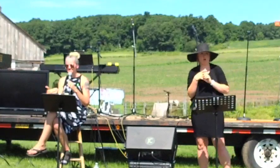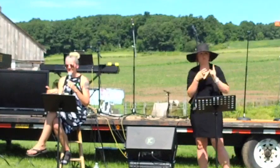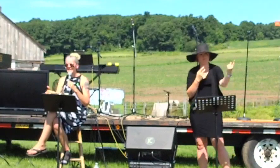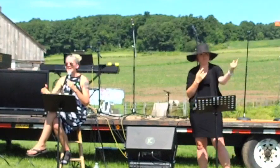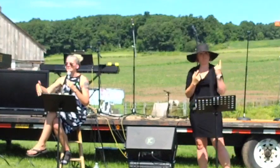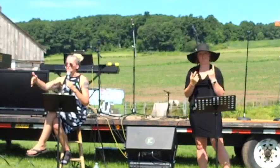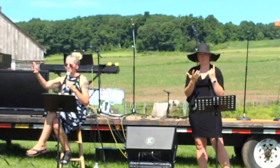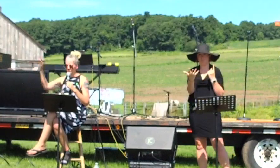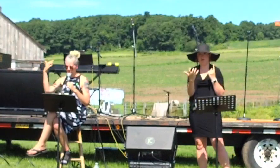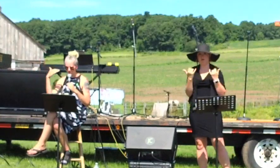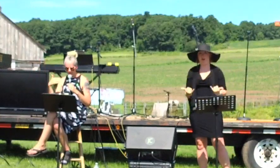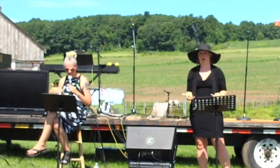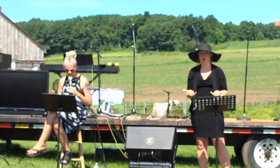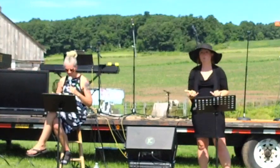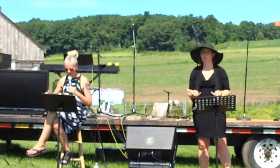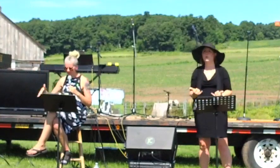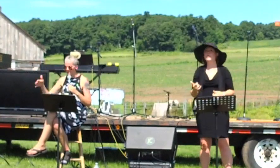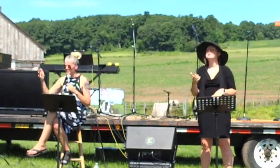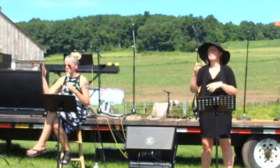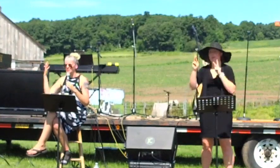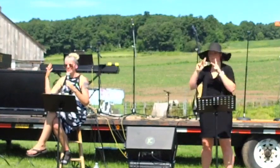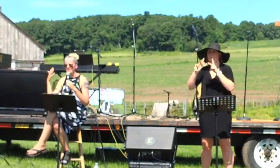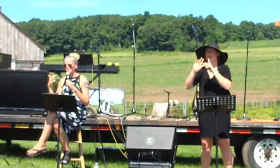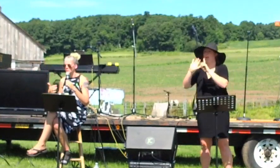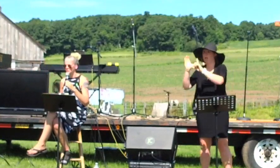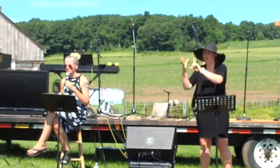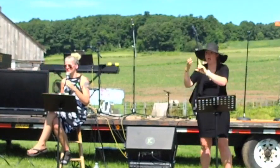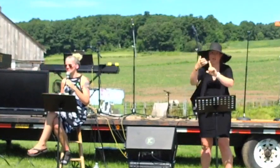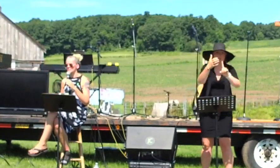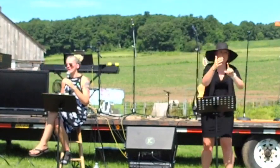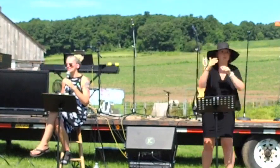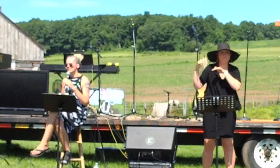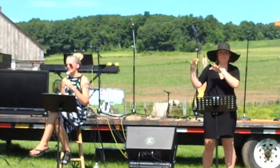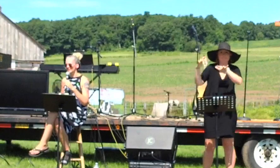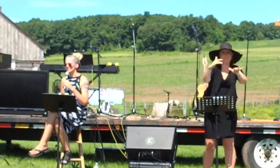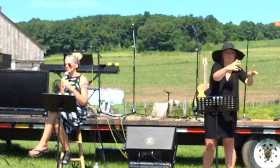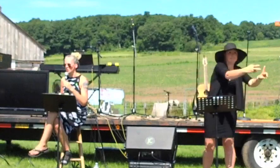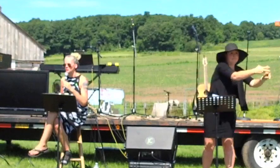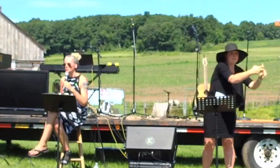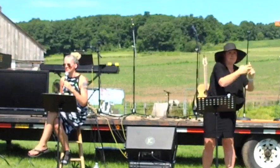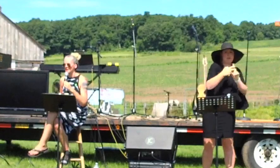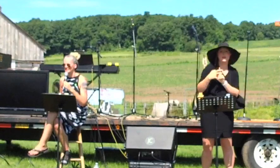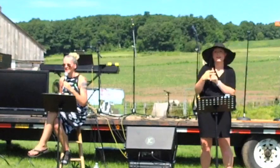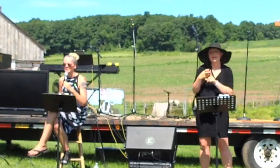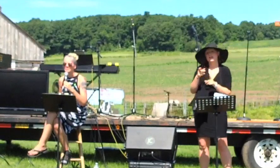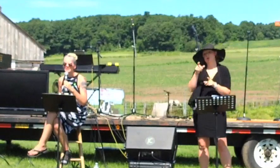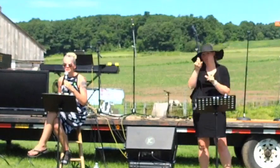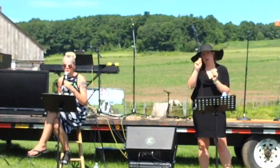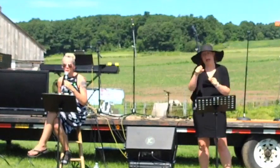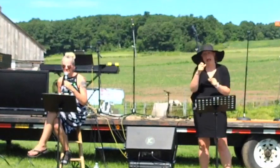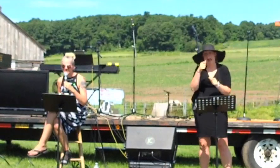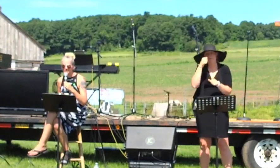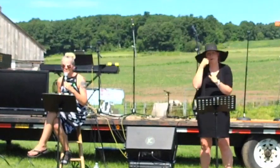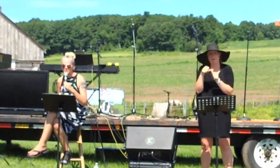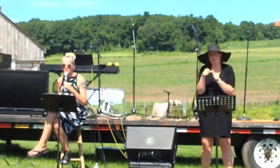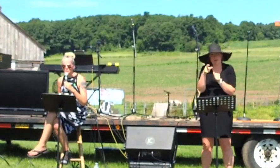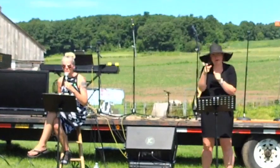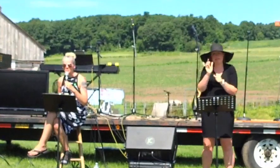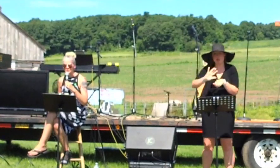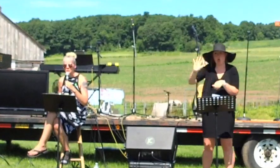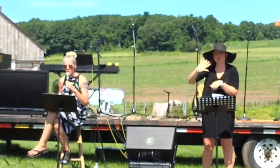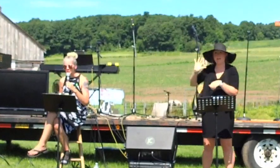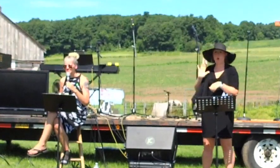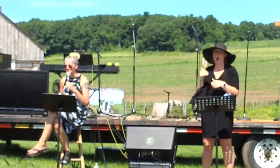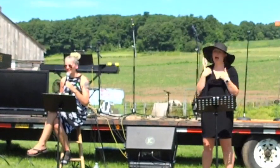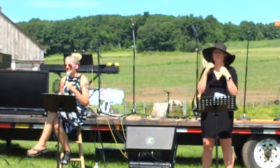me. And so they go get her. As you can imagine, when you're summoned to the palace, the king calls you at that time. You don't really have much of a